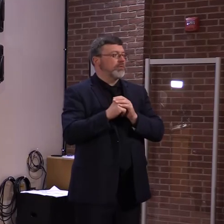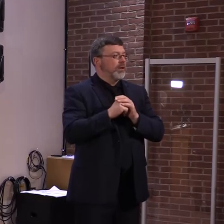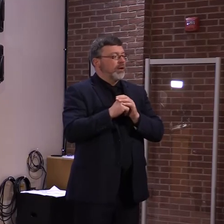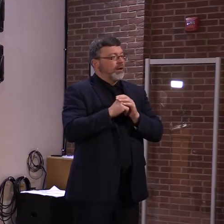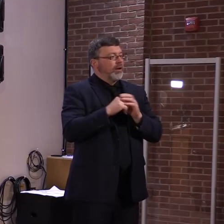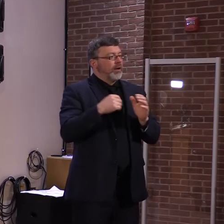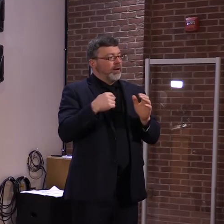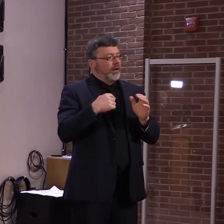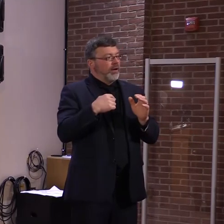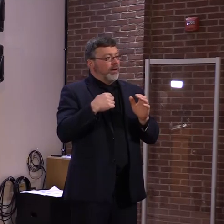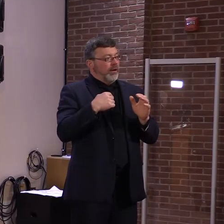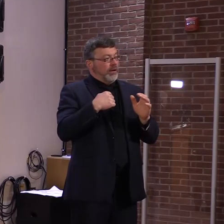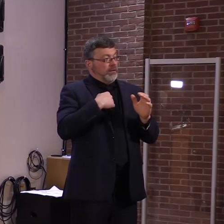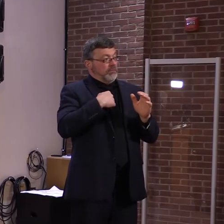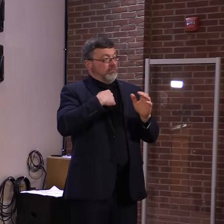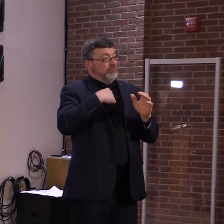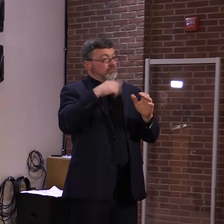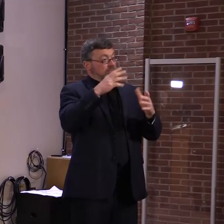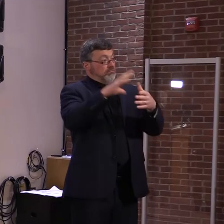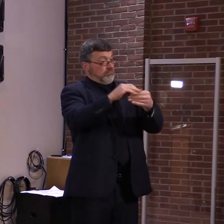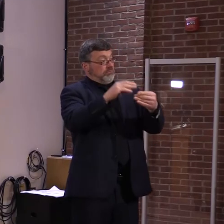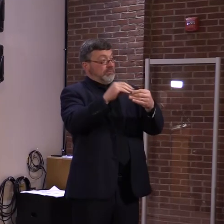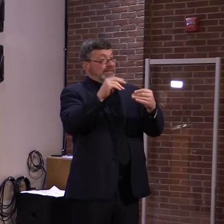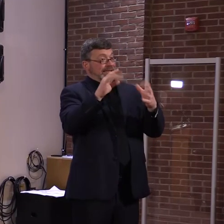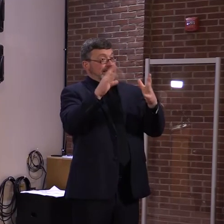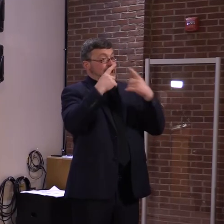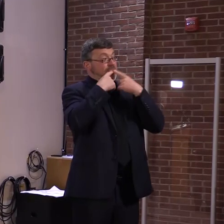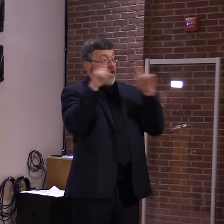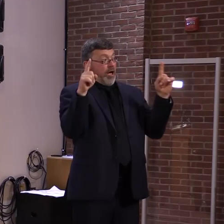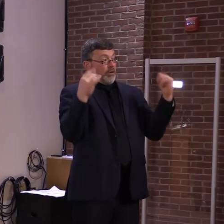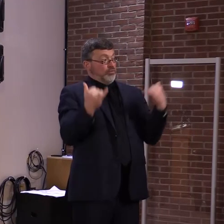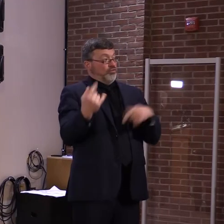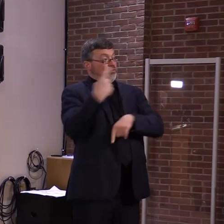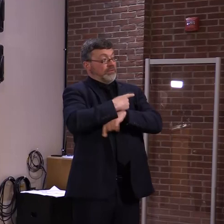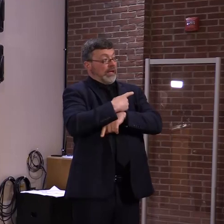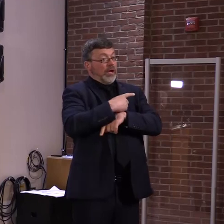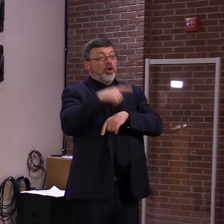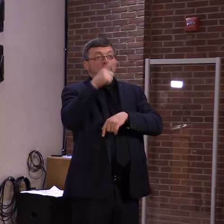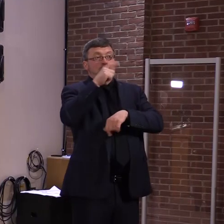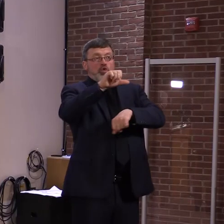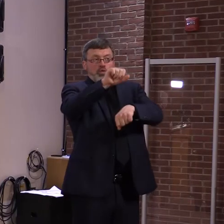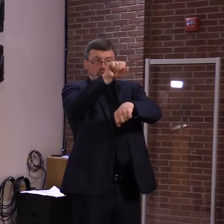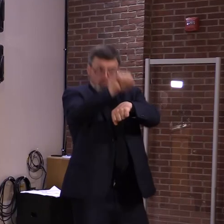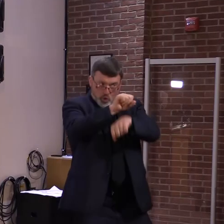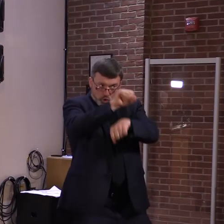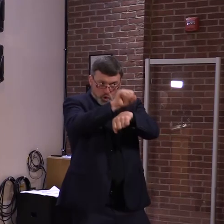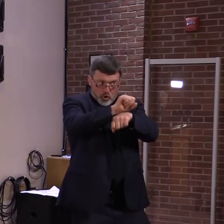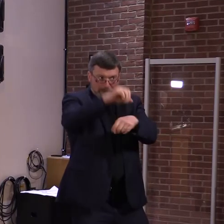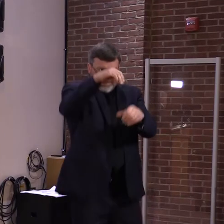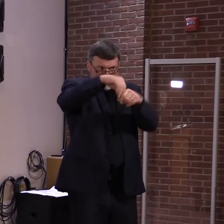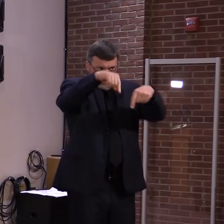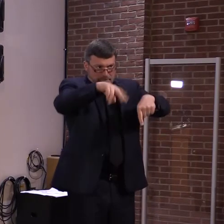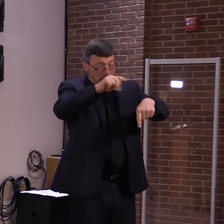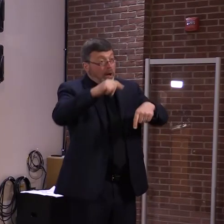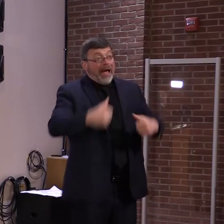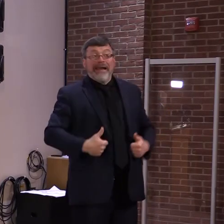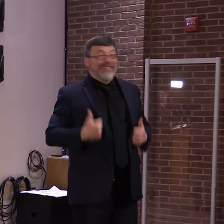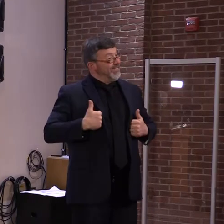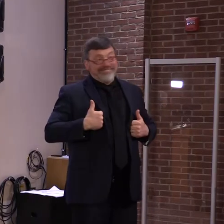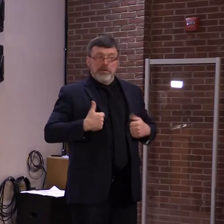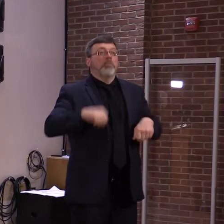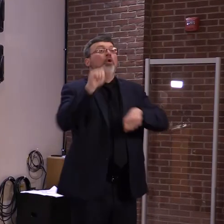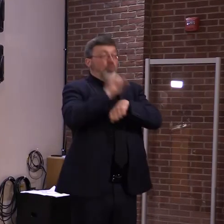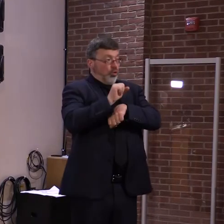announced today that those that work in Vermont that are from other states, no matter what profession they